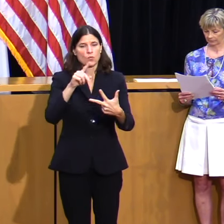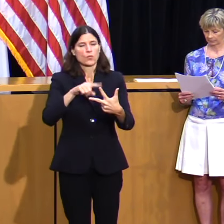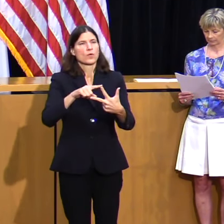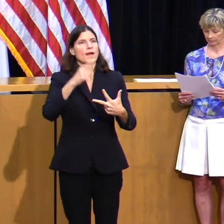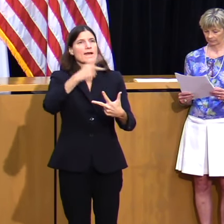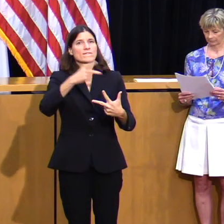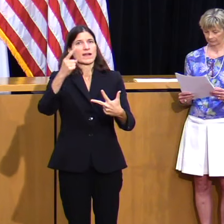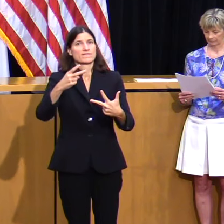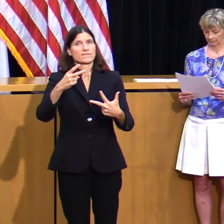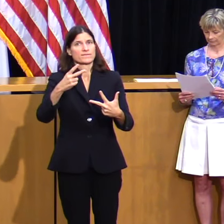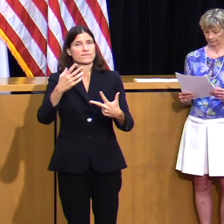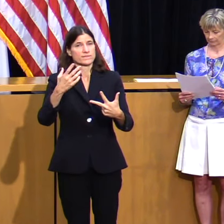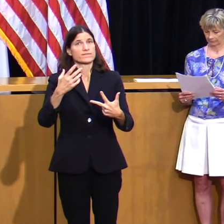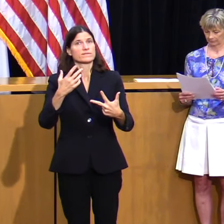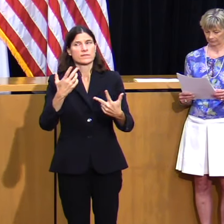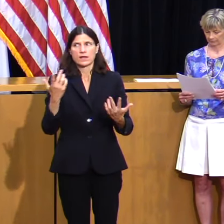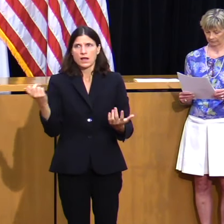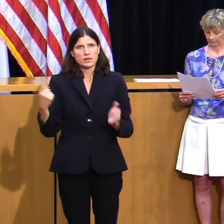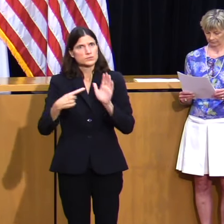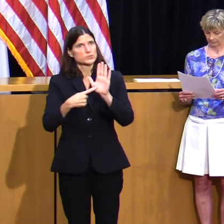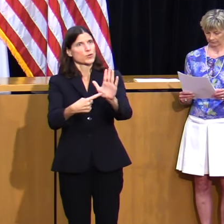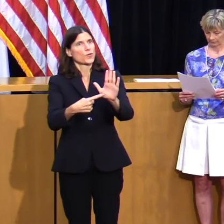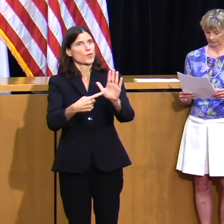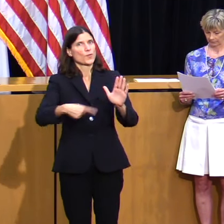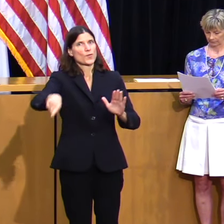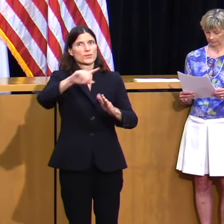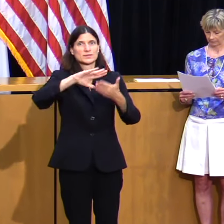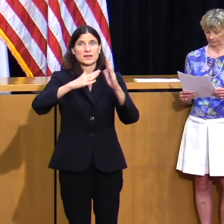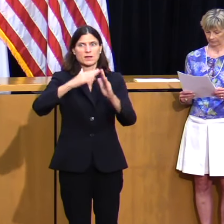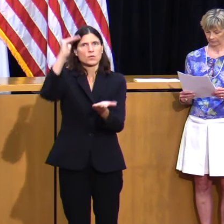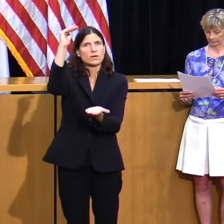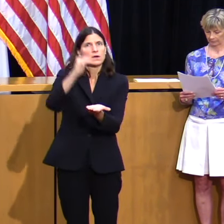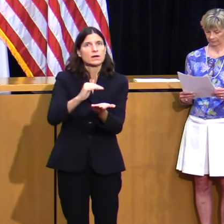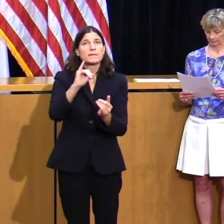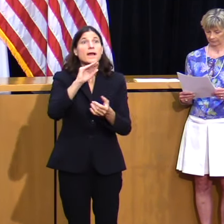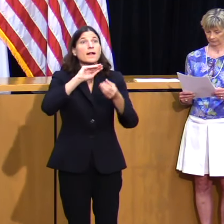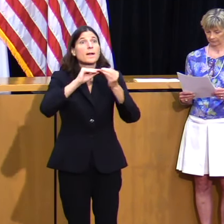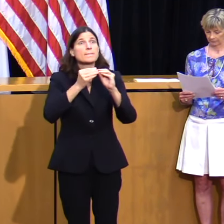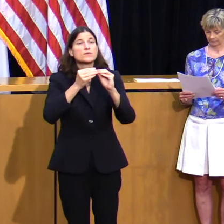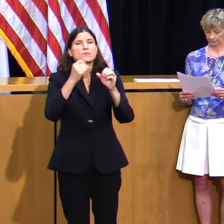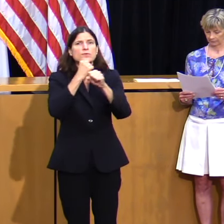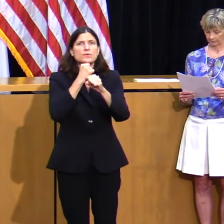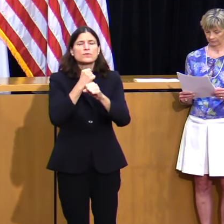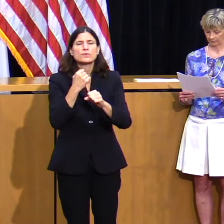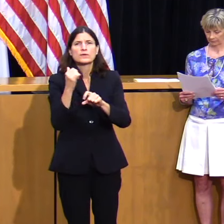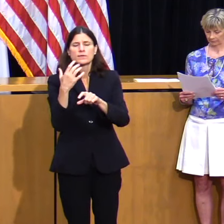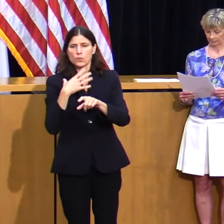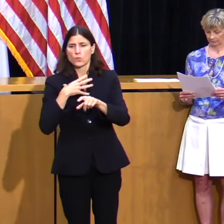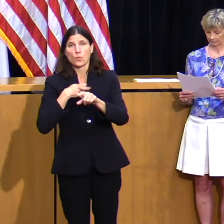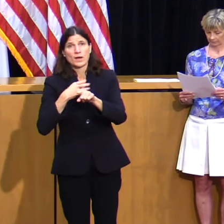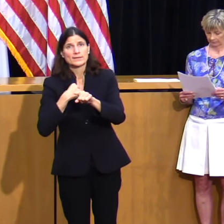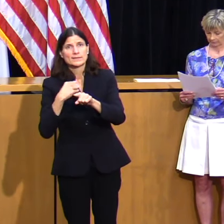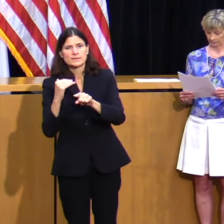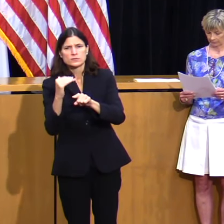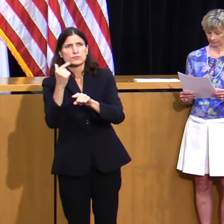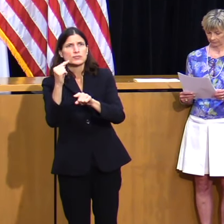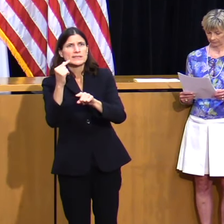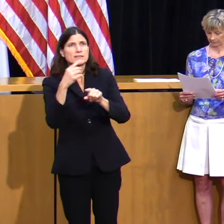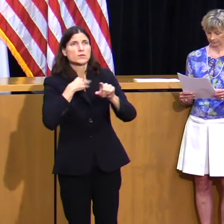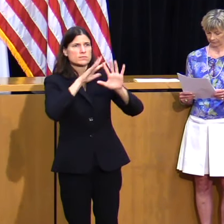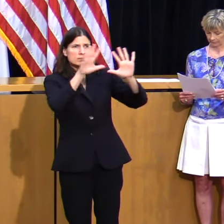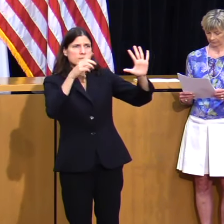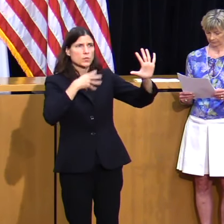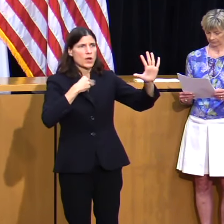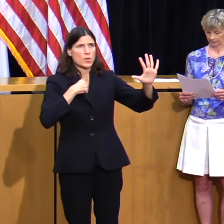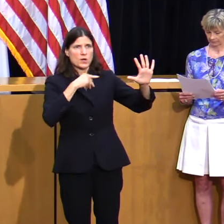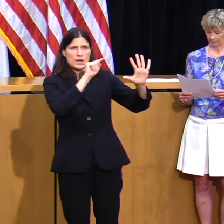guidance and precautionary measures to mitigate the spread of the virus is working. But we still have more to